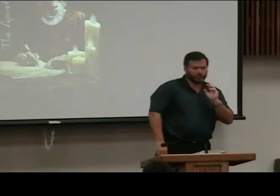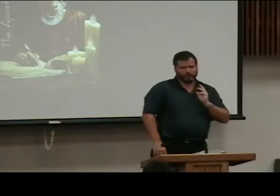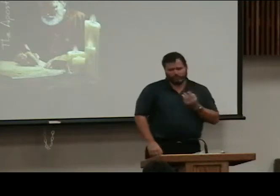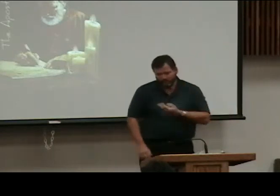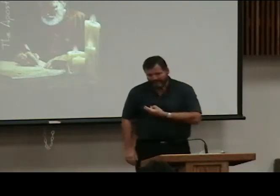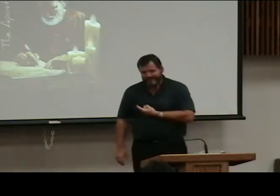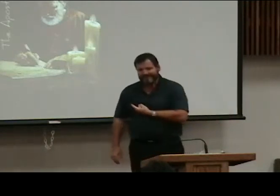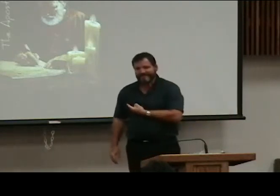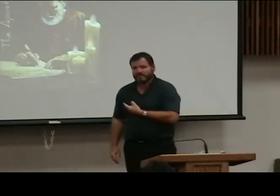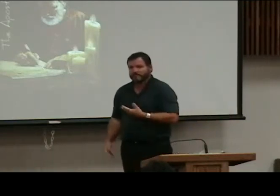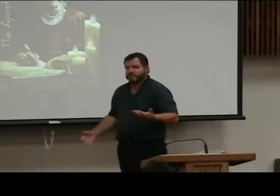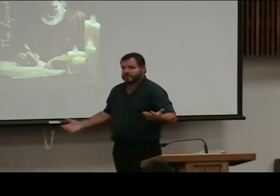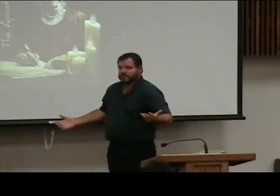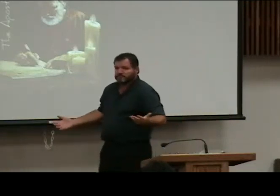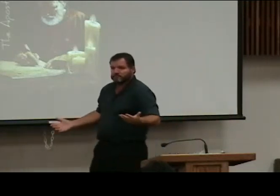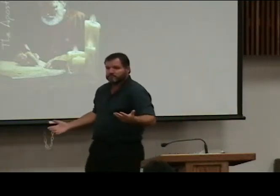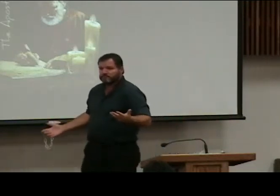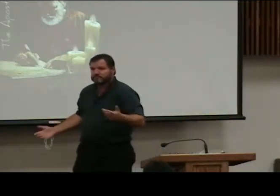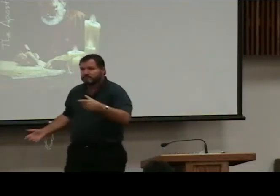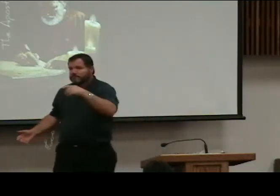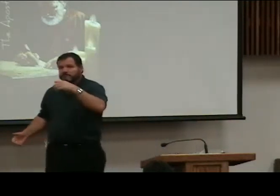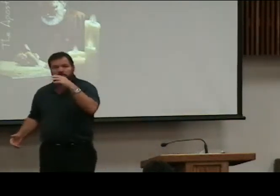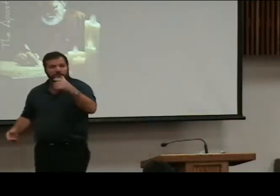Paul's answers to us in Romans 8 is what?